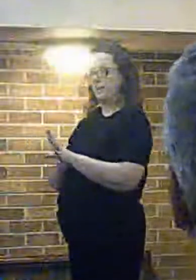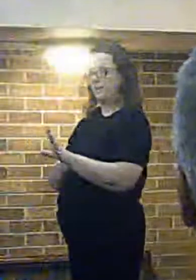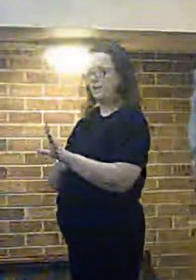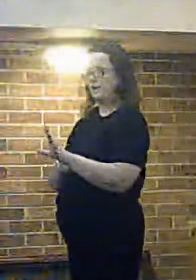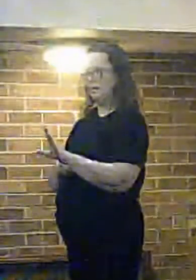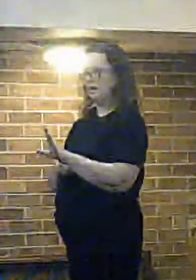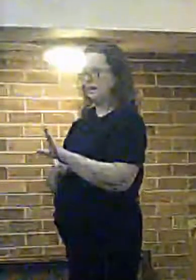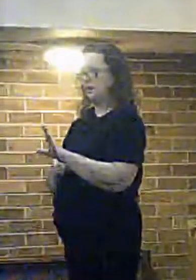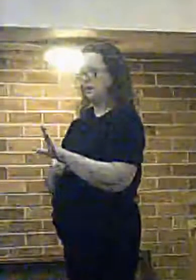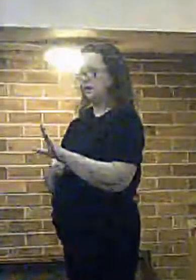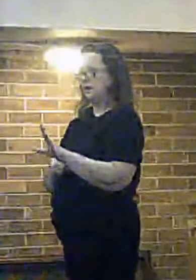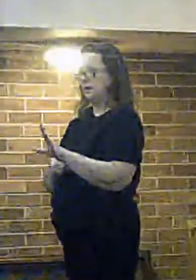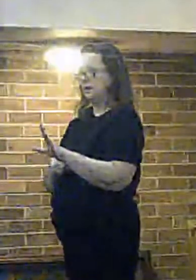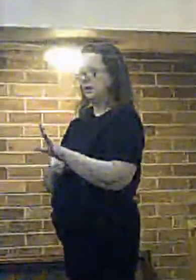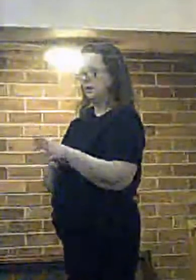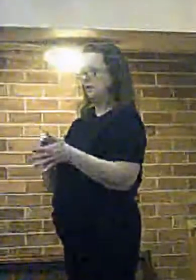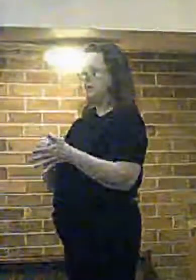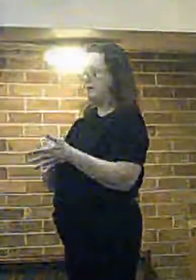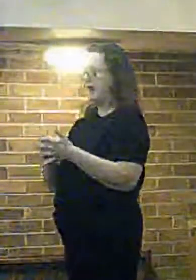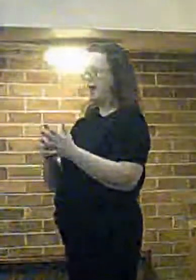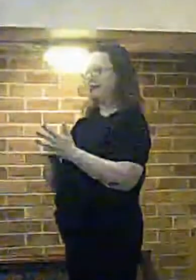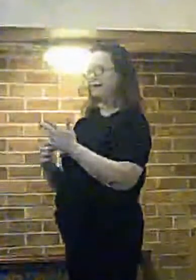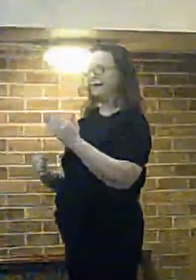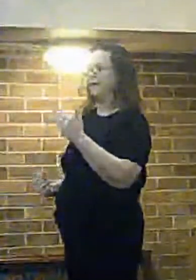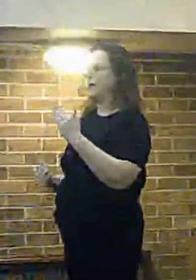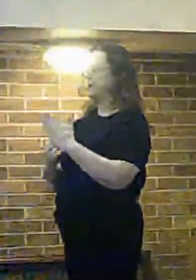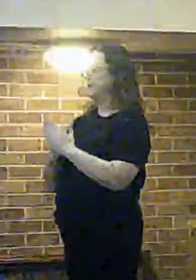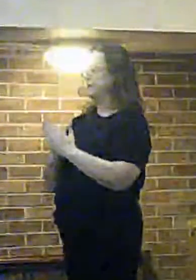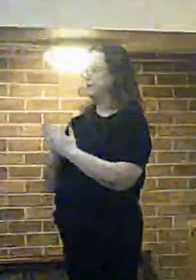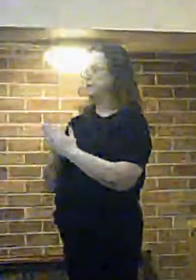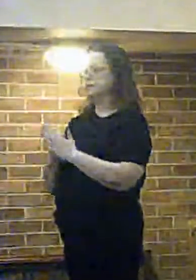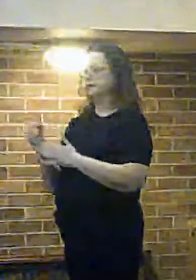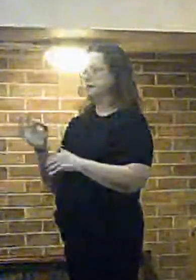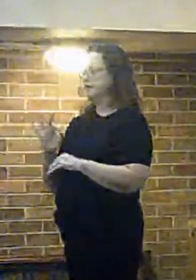there is no planning limitations in relation to a fire station.